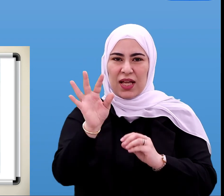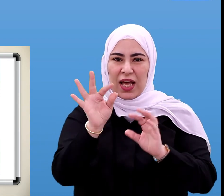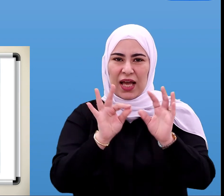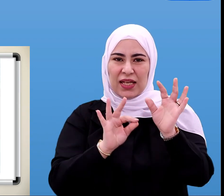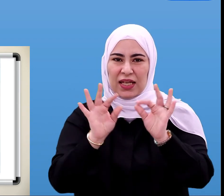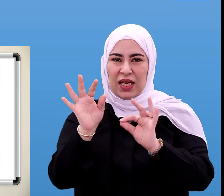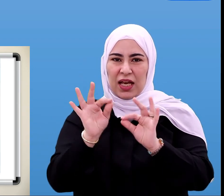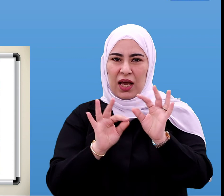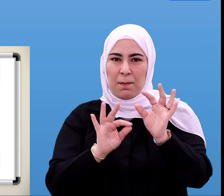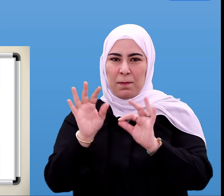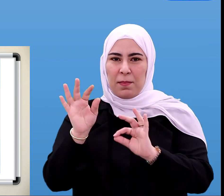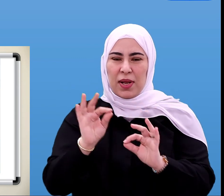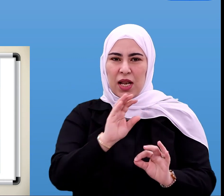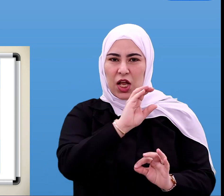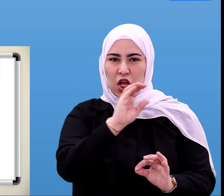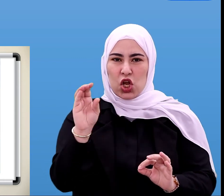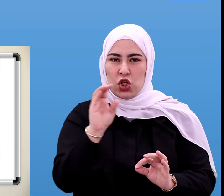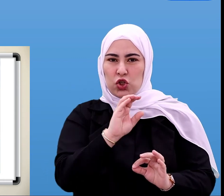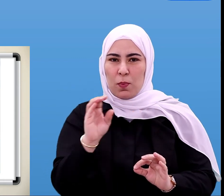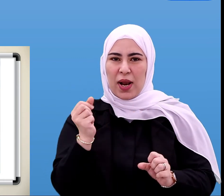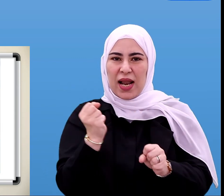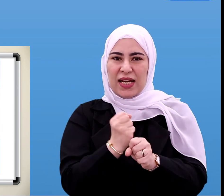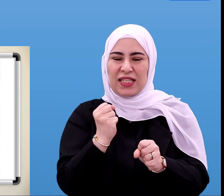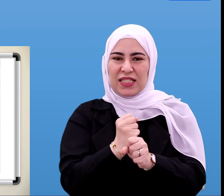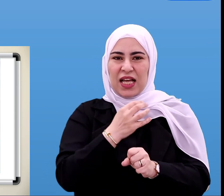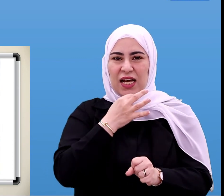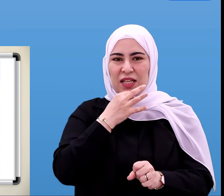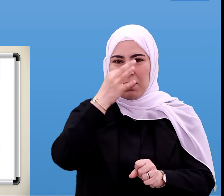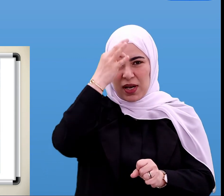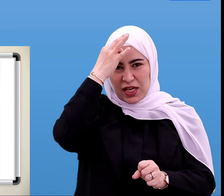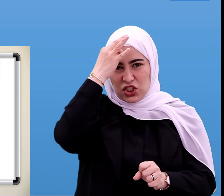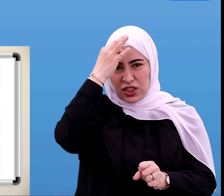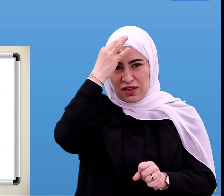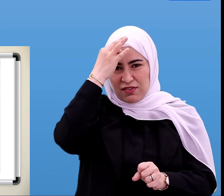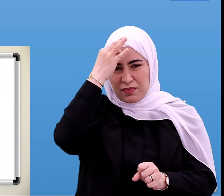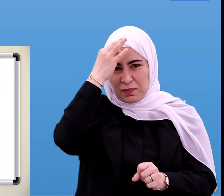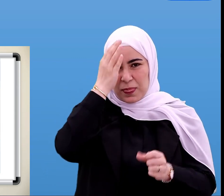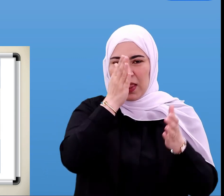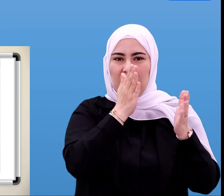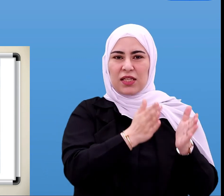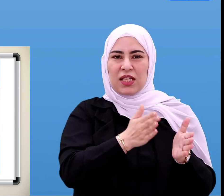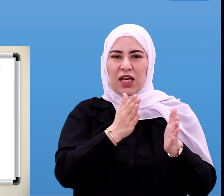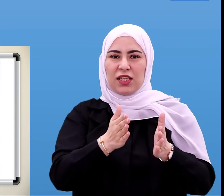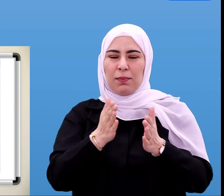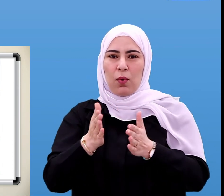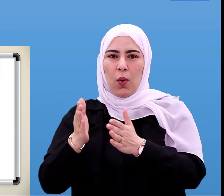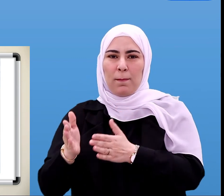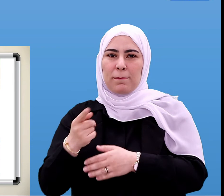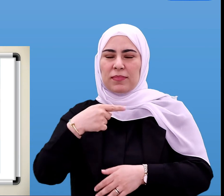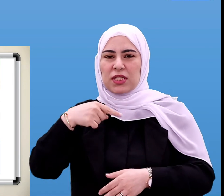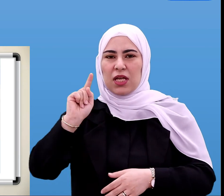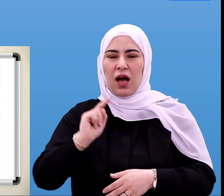the adjectives given to you. Make sure you put the adjective in the correct order.